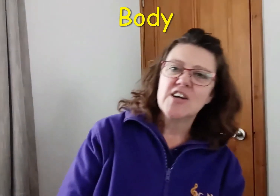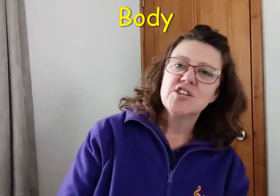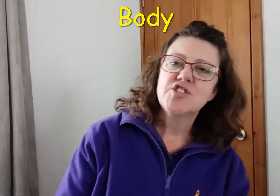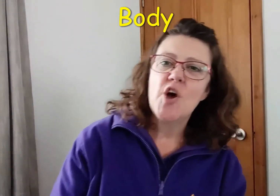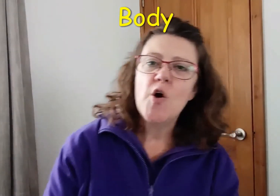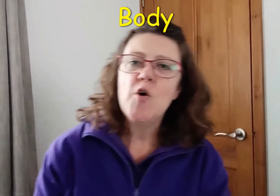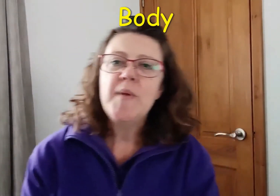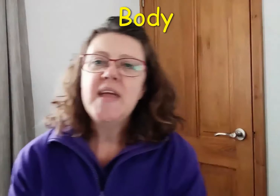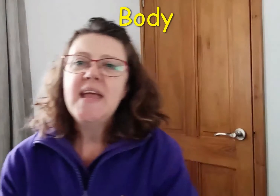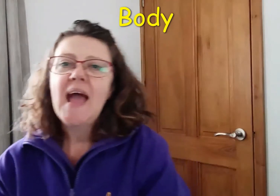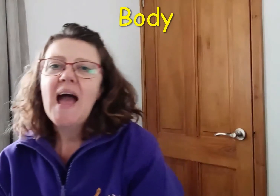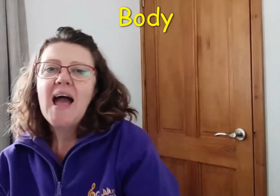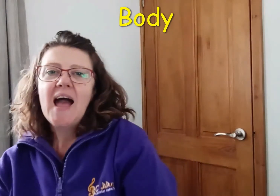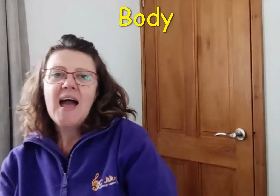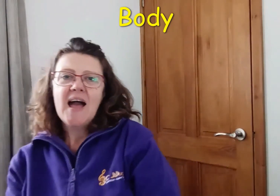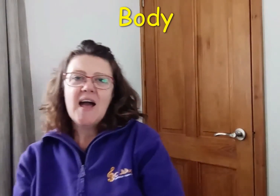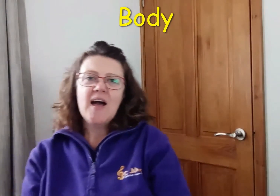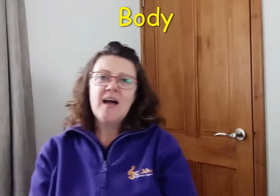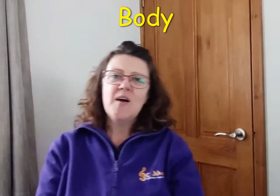how. Show me how.